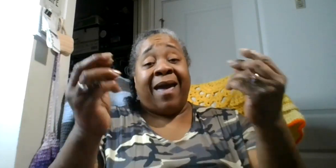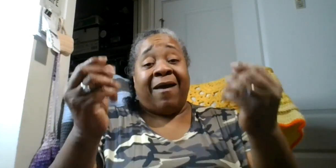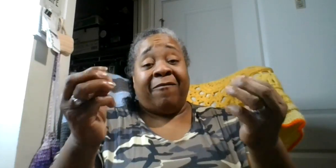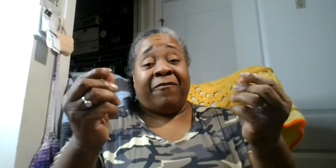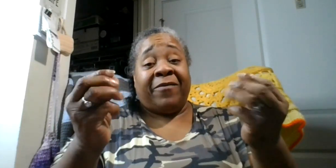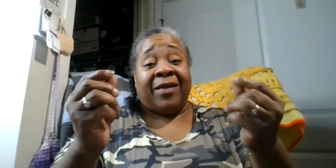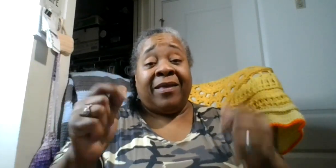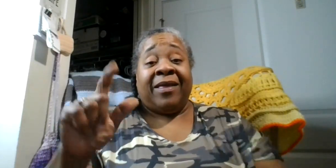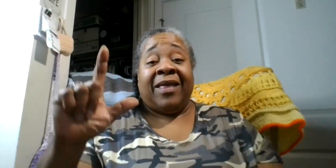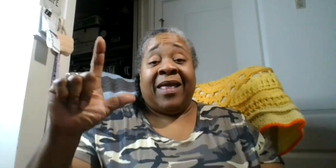have